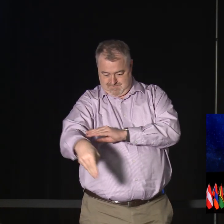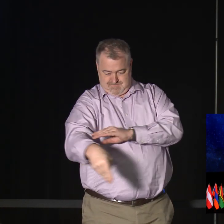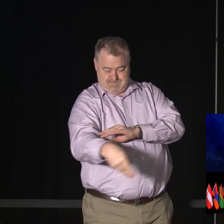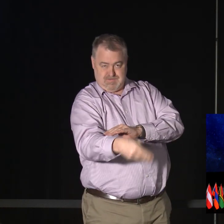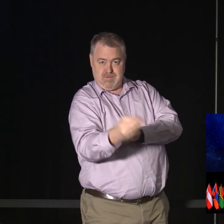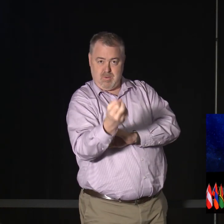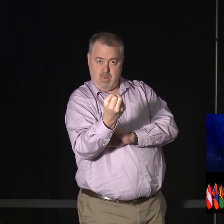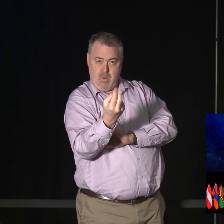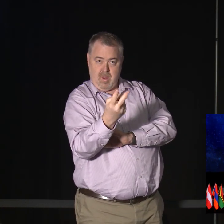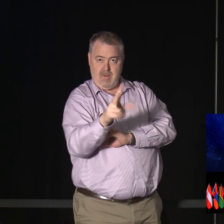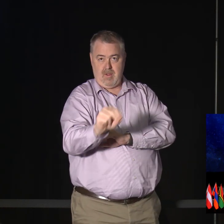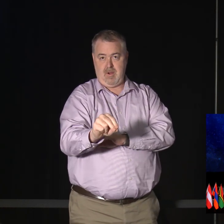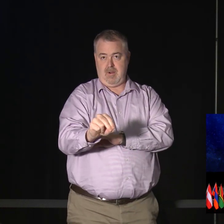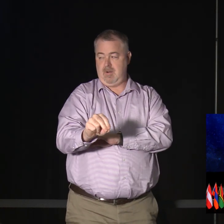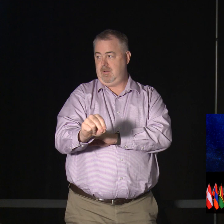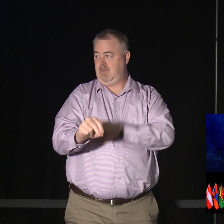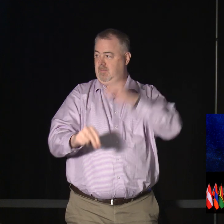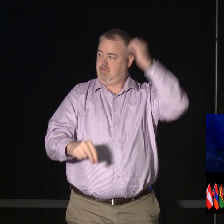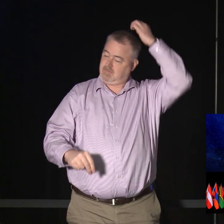session in the Marriott.